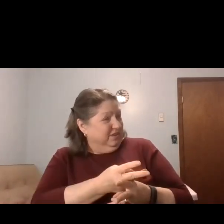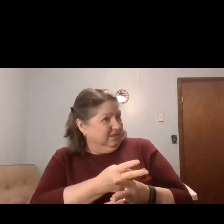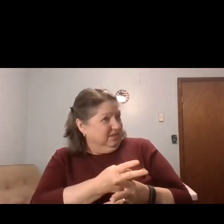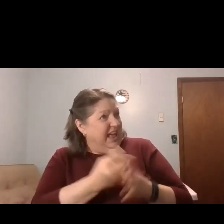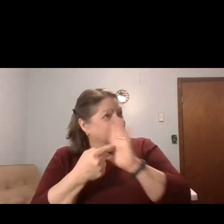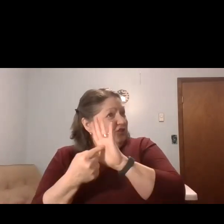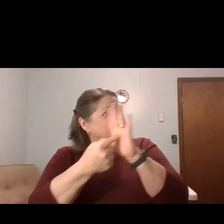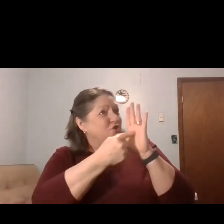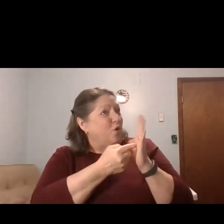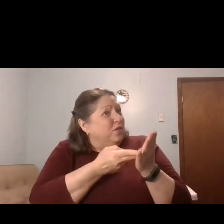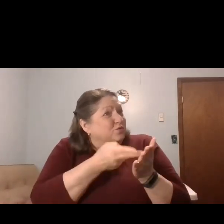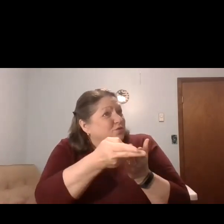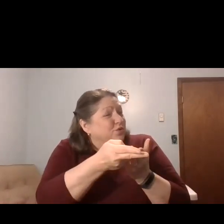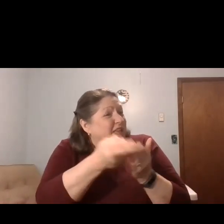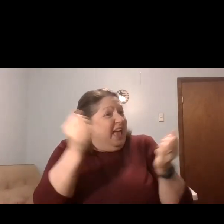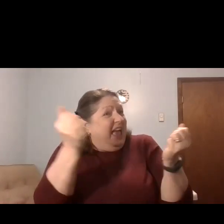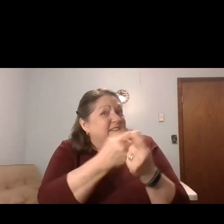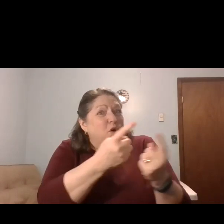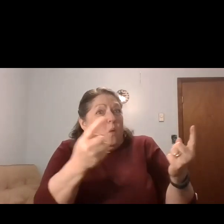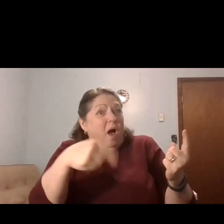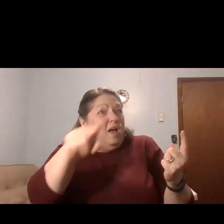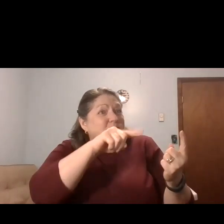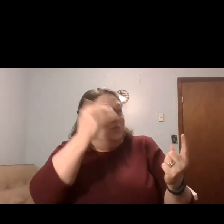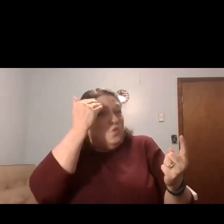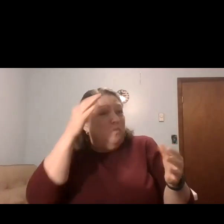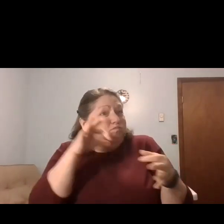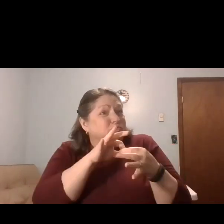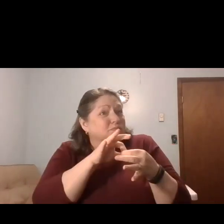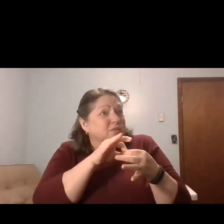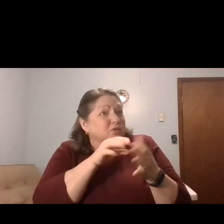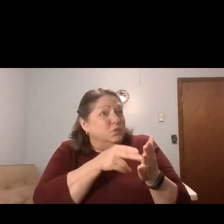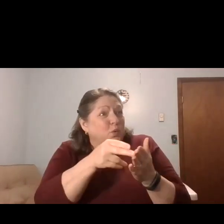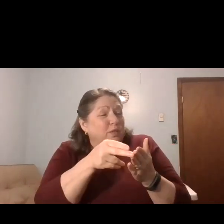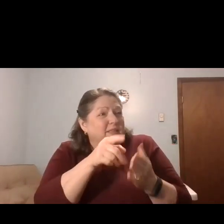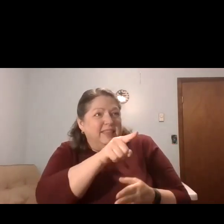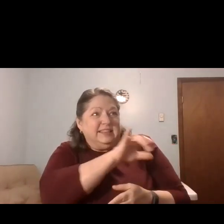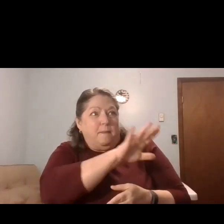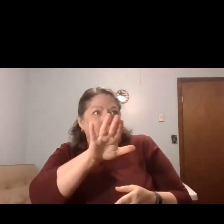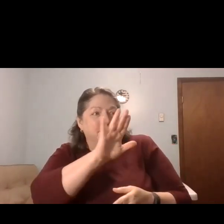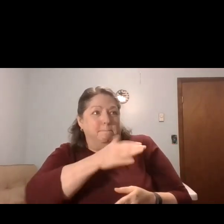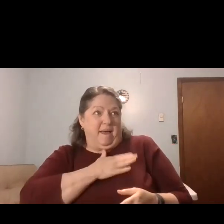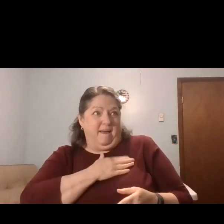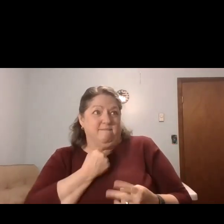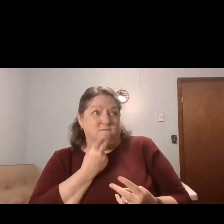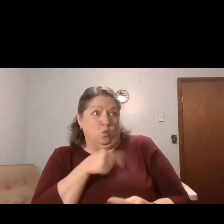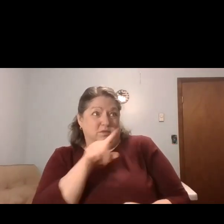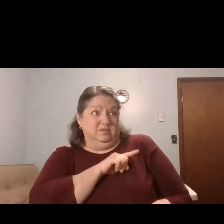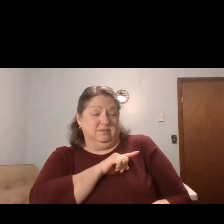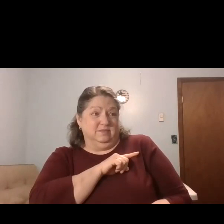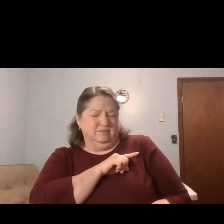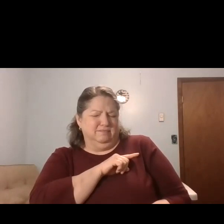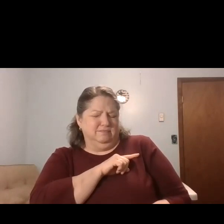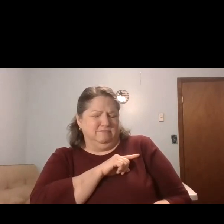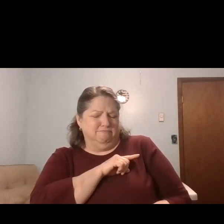testify to the truth. Everyone who is of the truth hears my voice. Jesus responds to